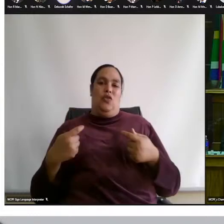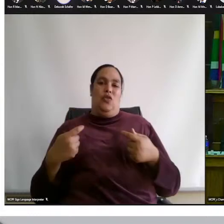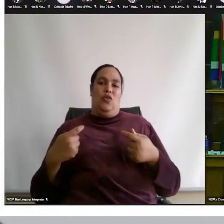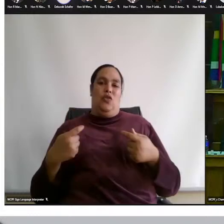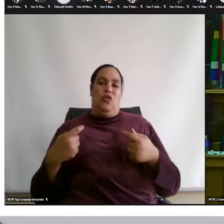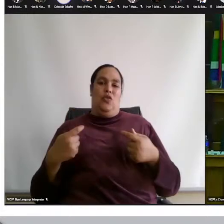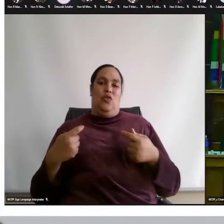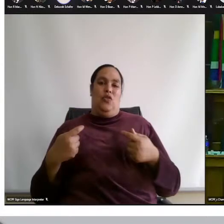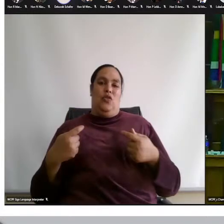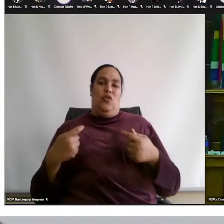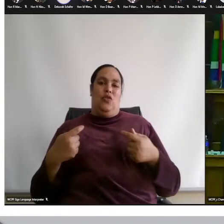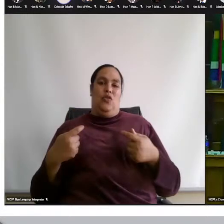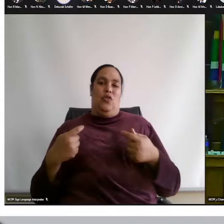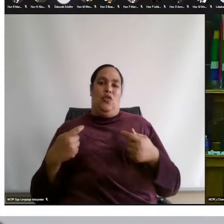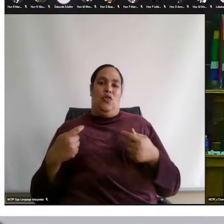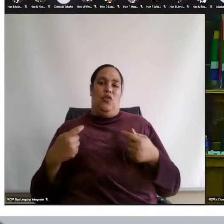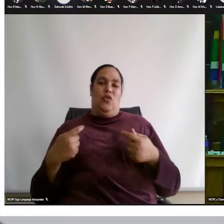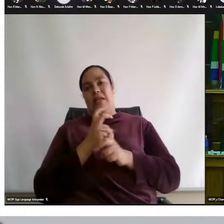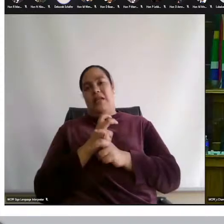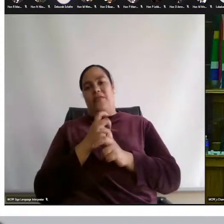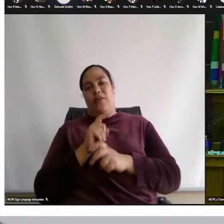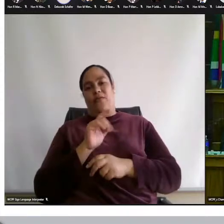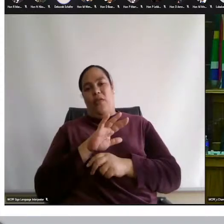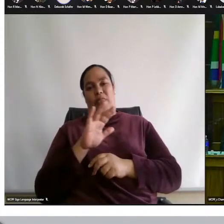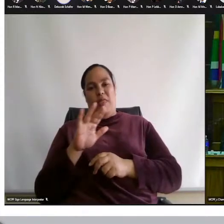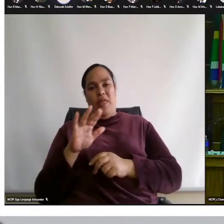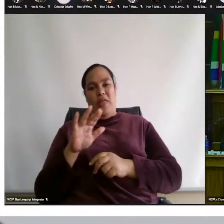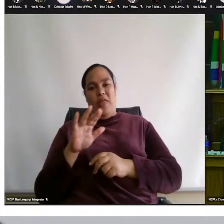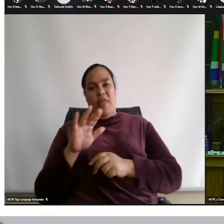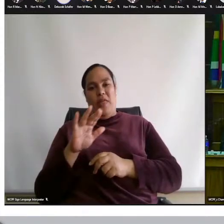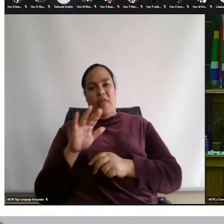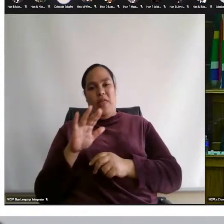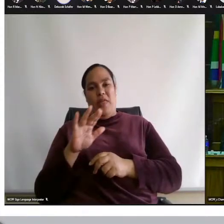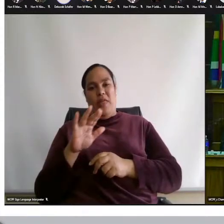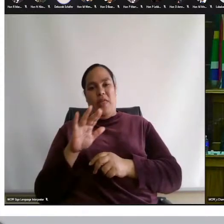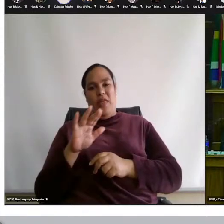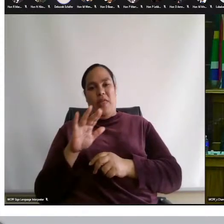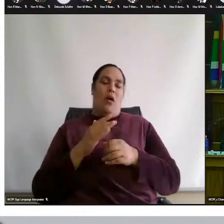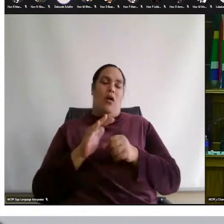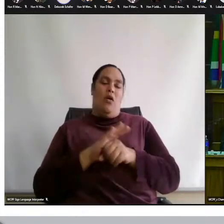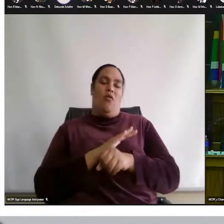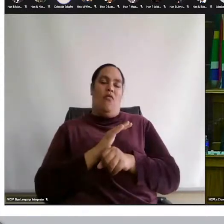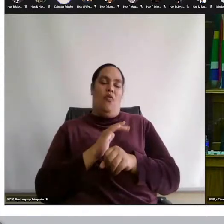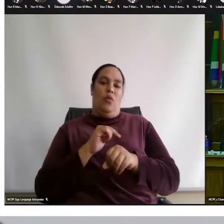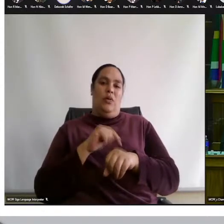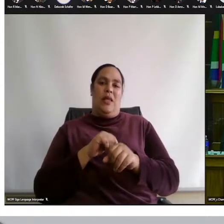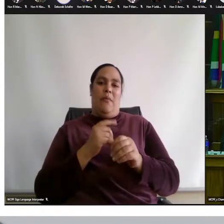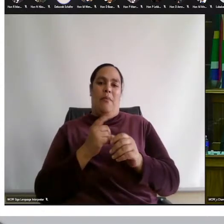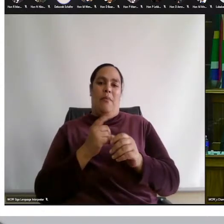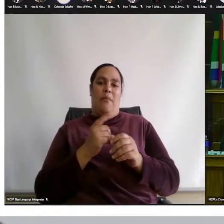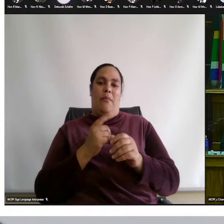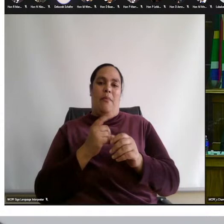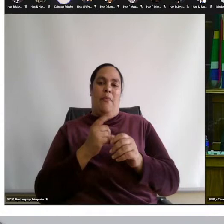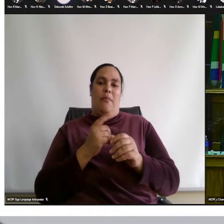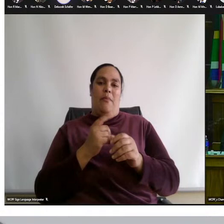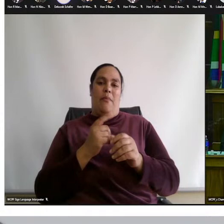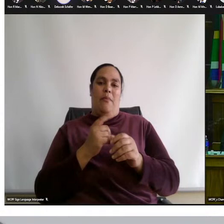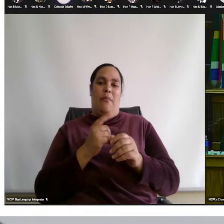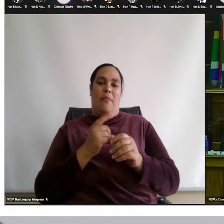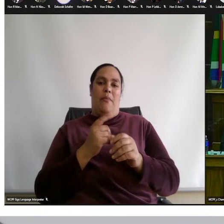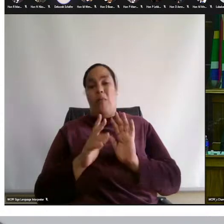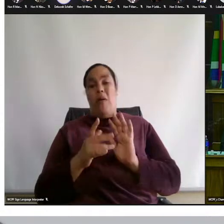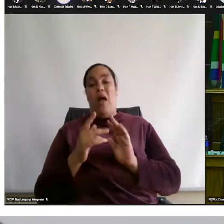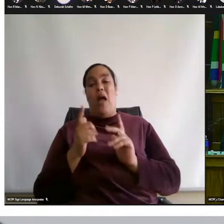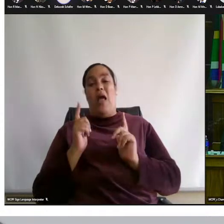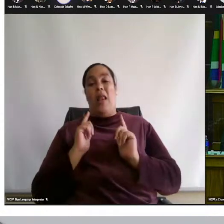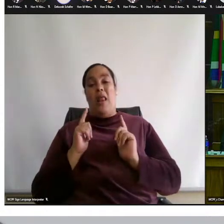put measures in place to make it extremely difficult for them to be able to get work permits in South Africa. And in fact, it's national policy to only allow them